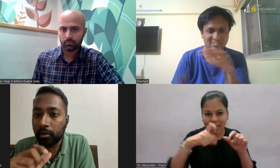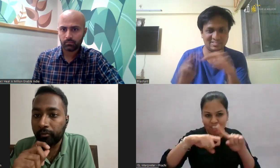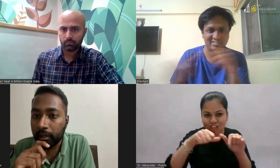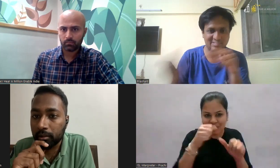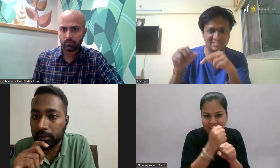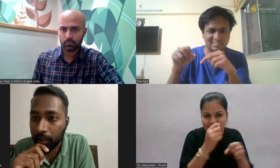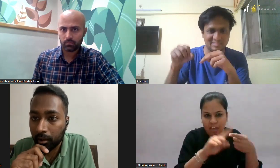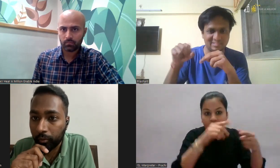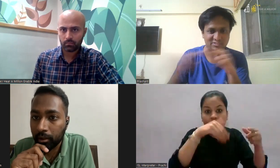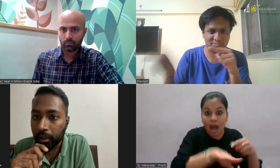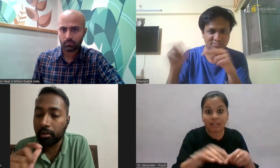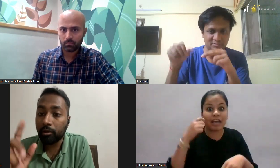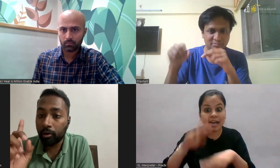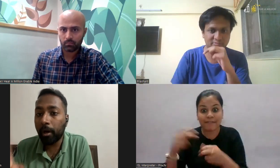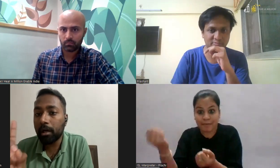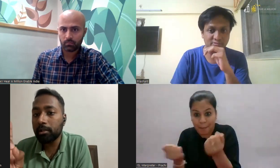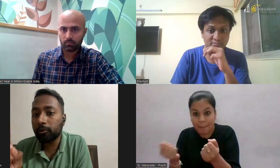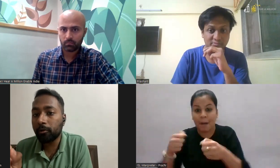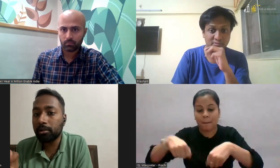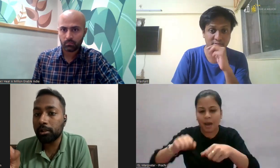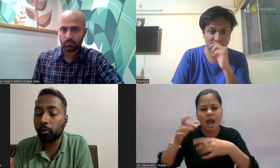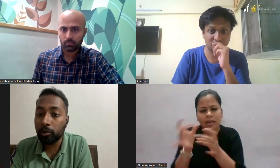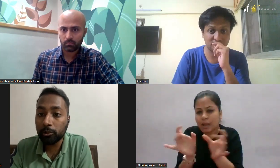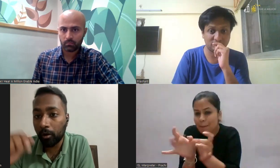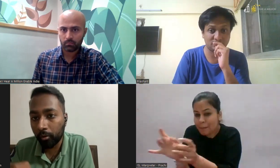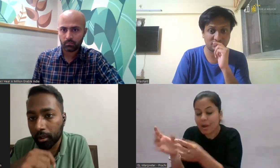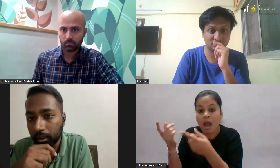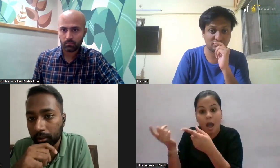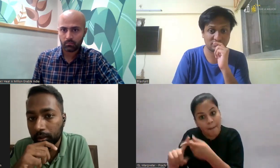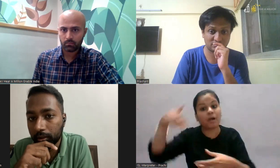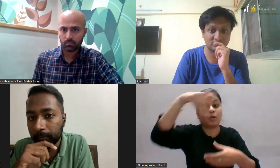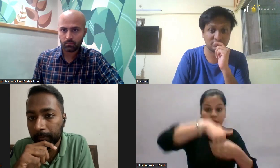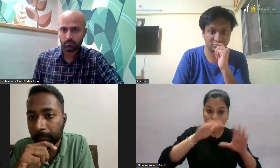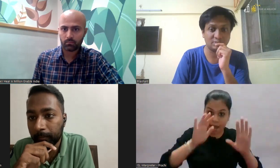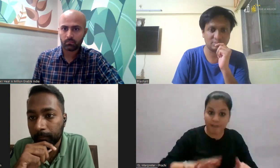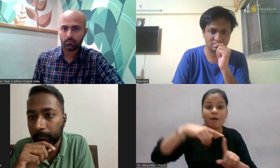damage to the vehicles are covered and third party insurance is also covered.